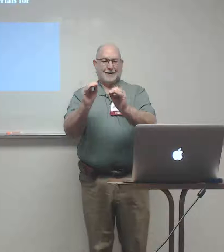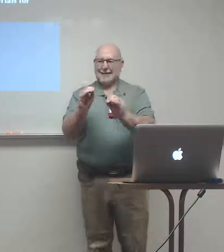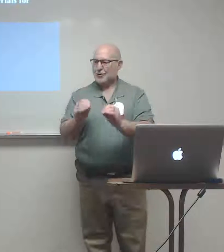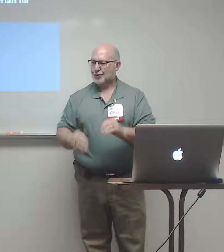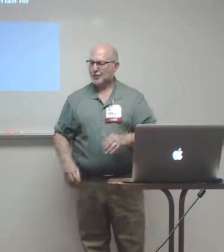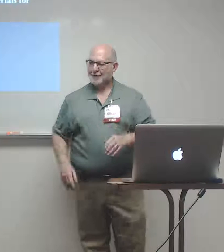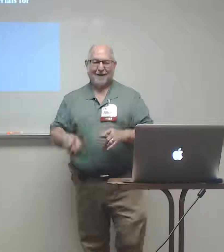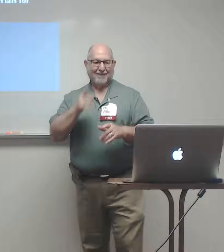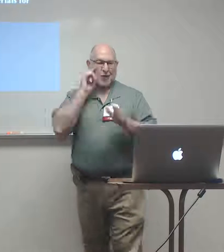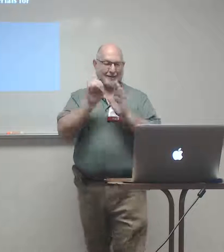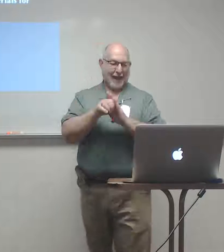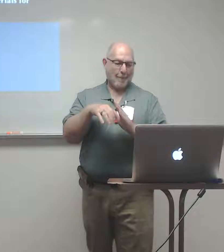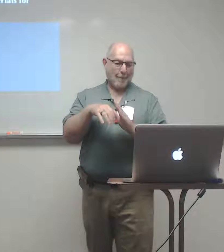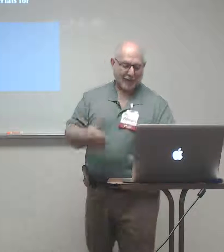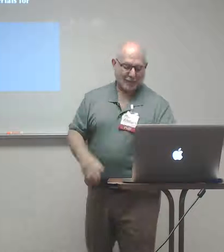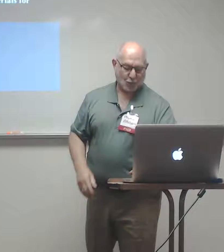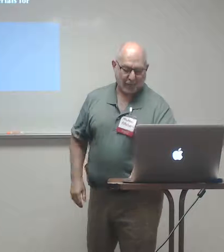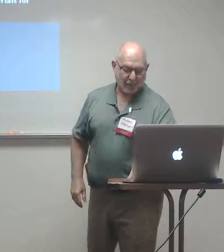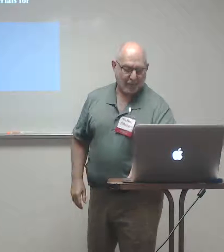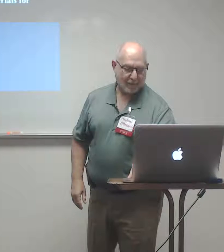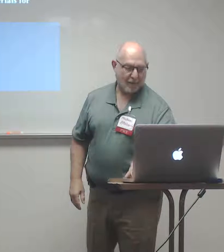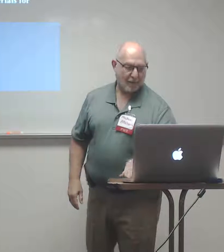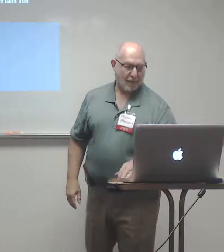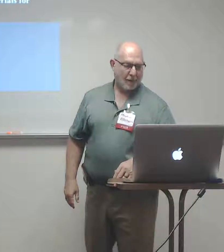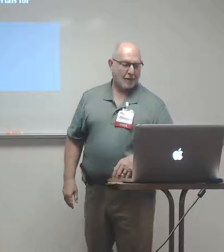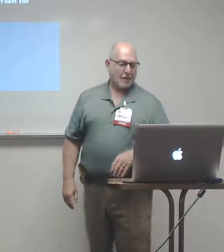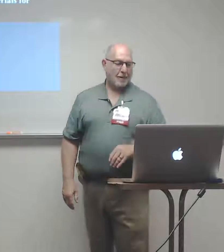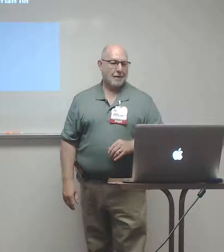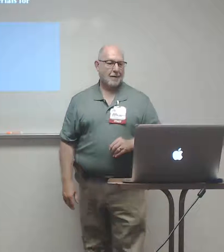teach, for example, the next one.